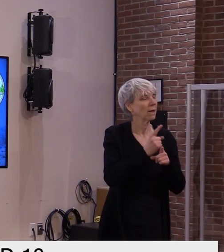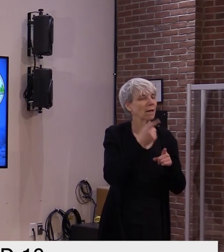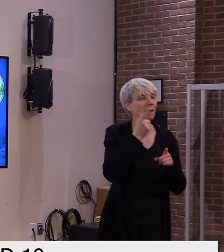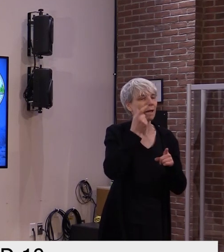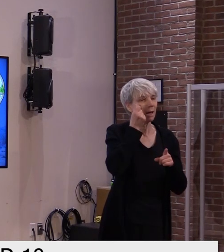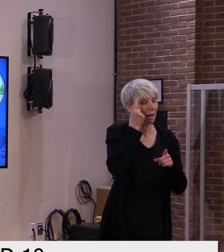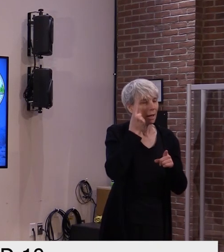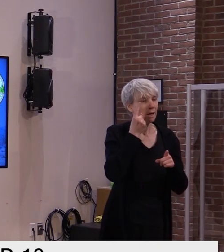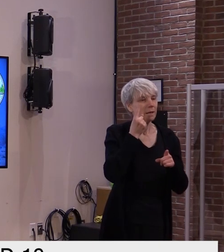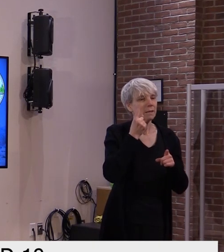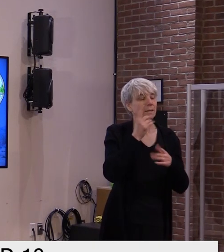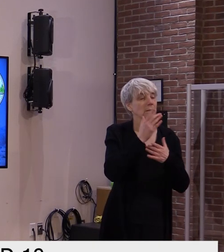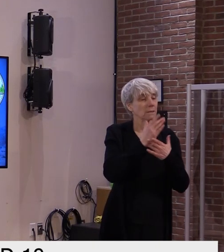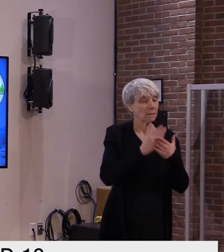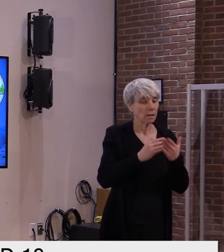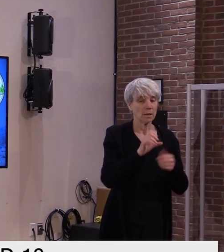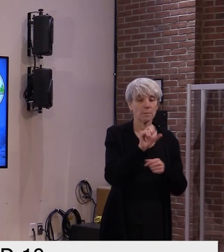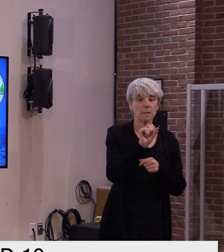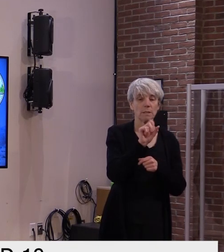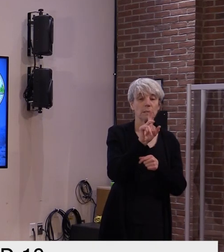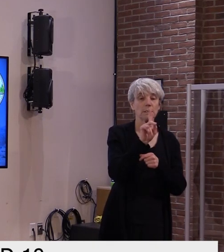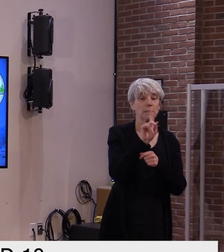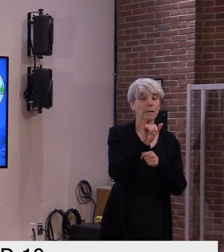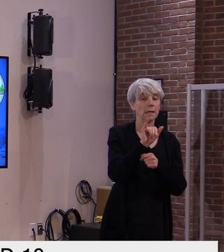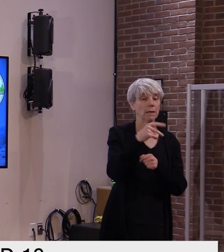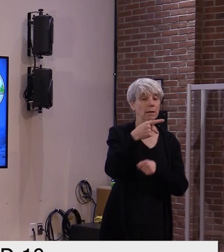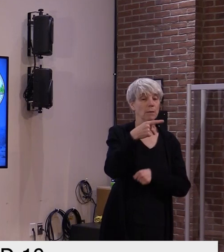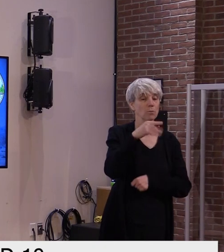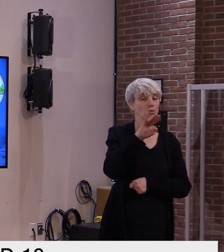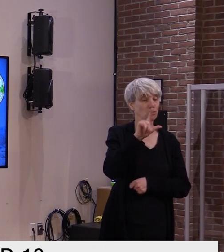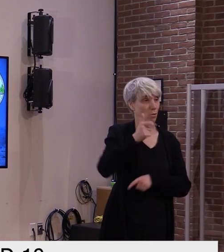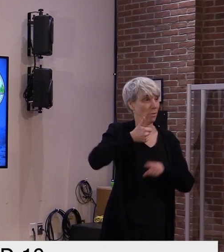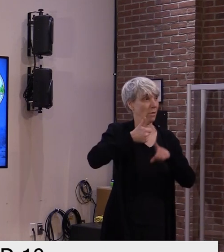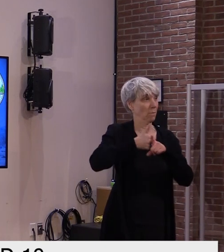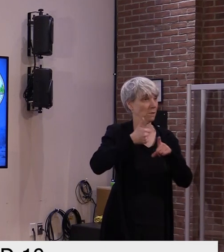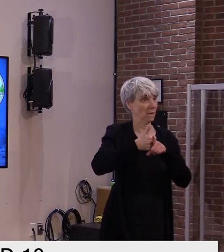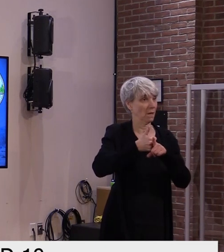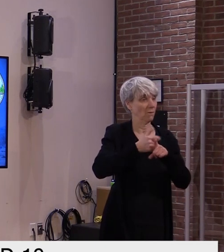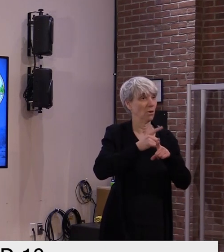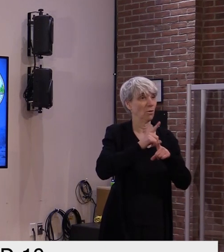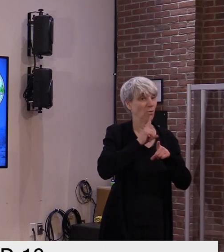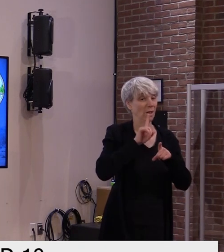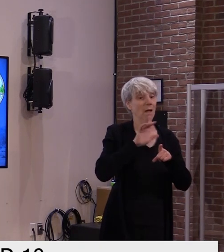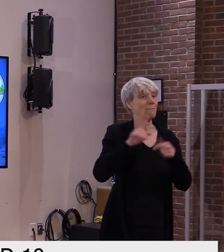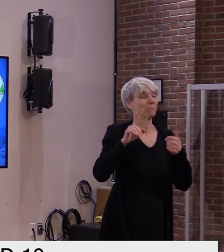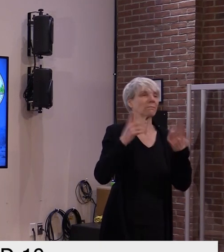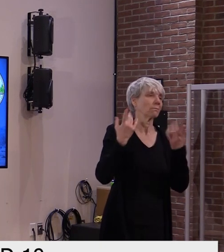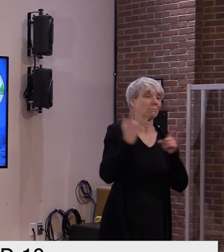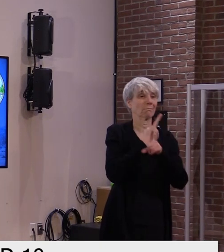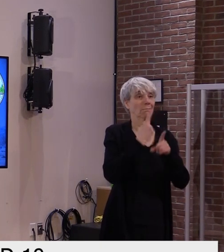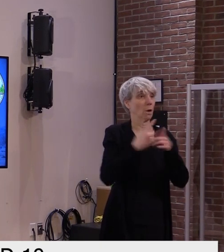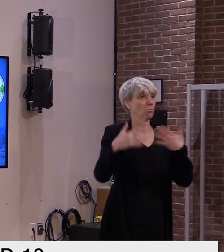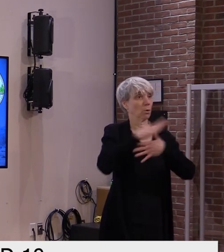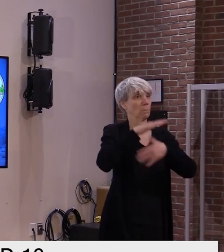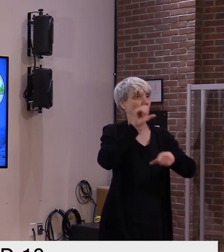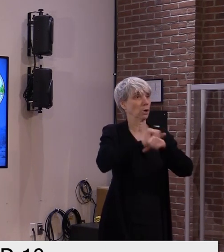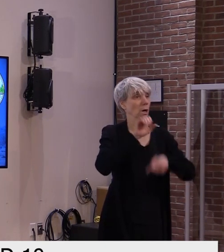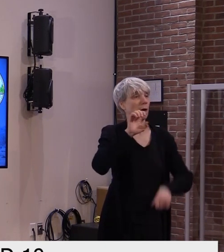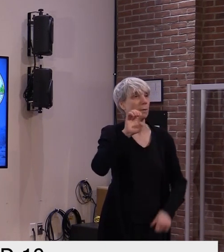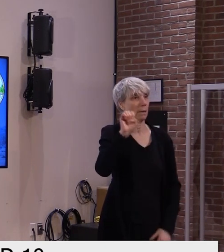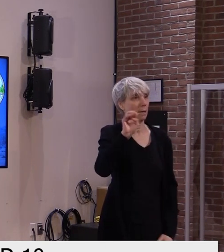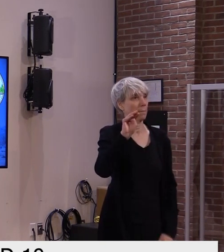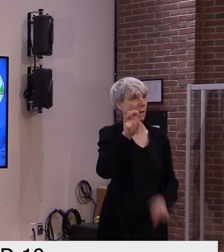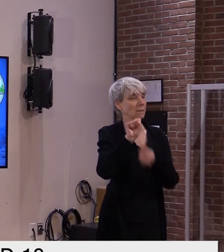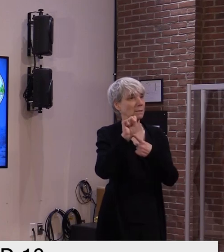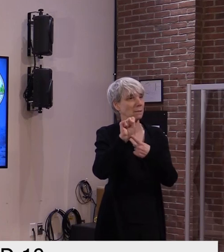some of these ski patrol are EMS first, you know, and they might perform